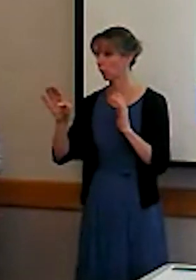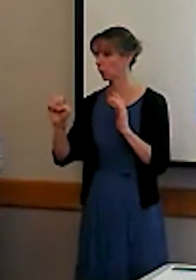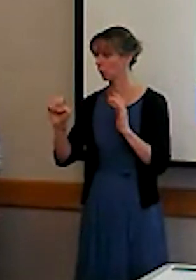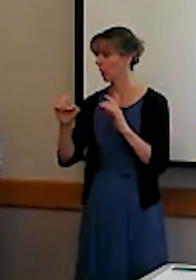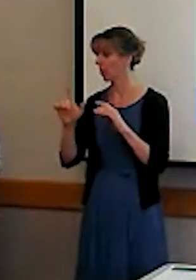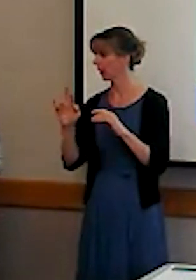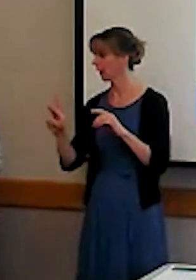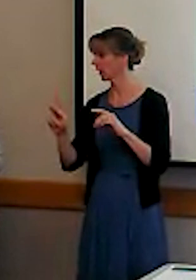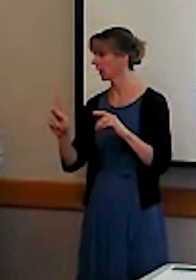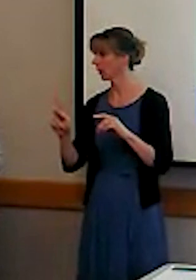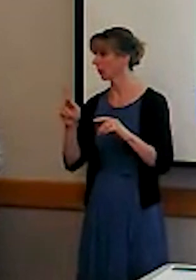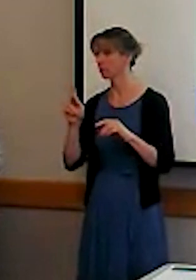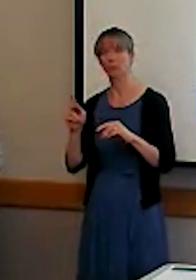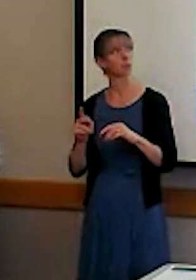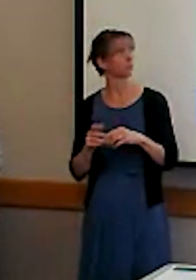Okay.